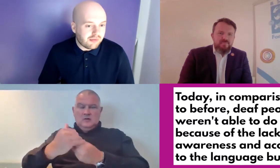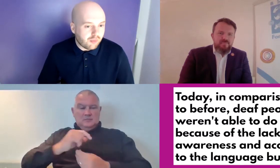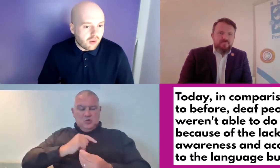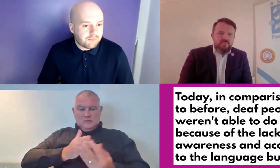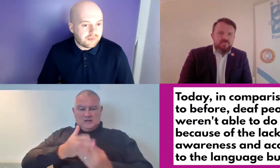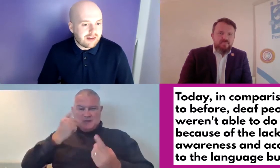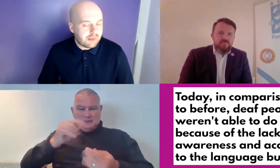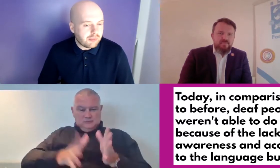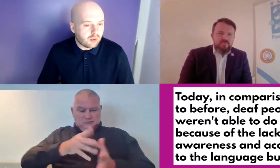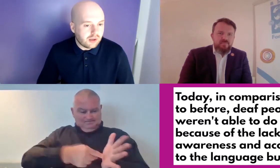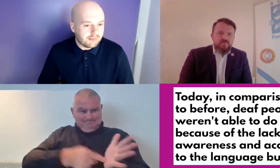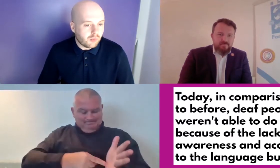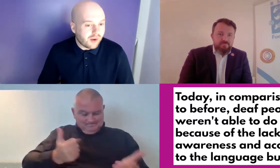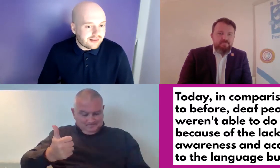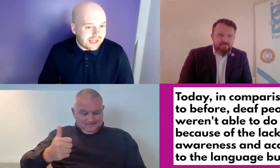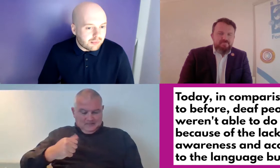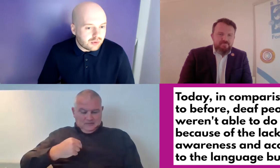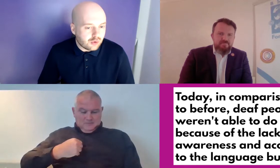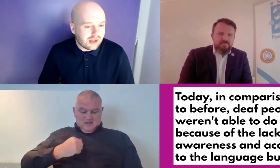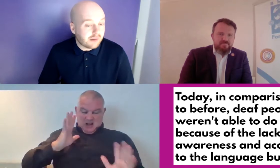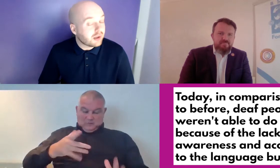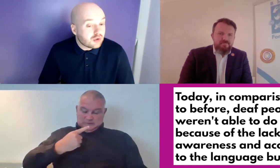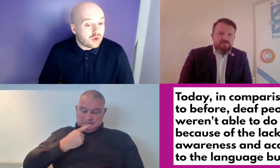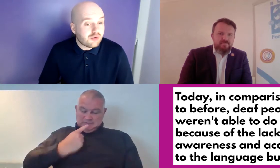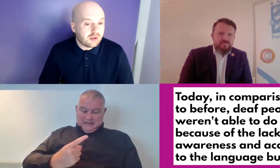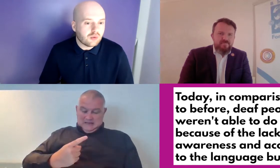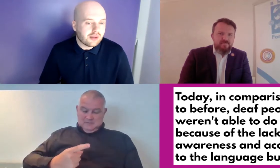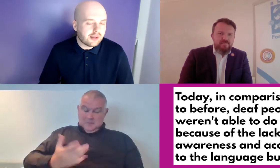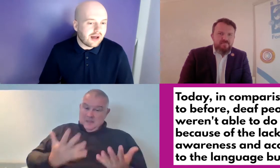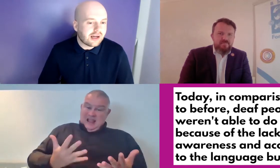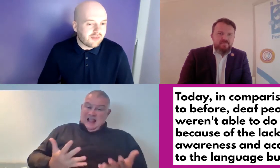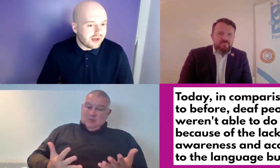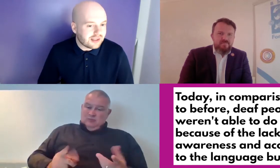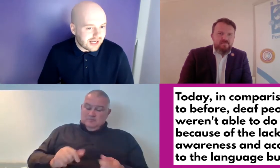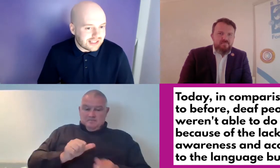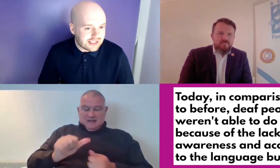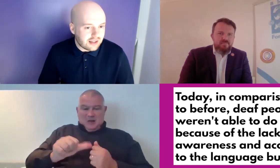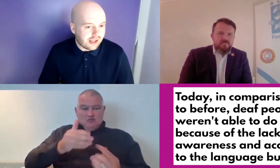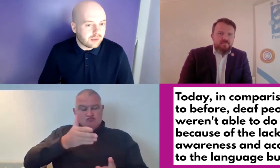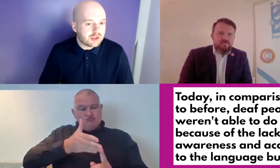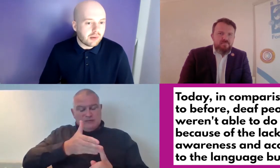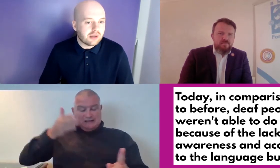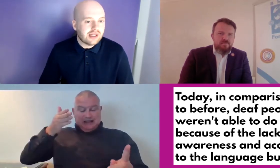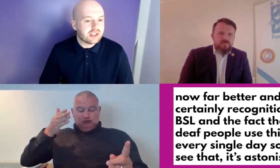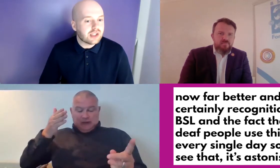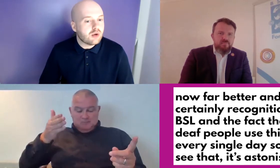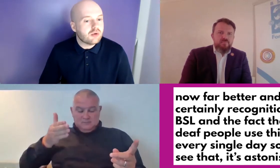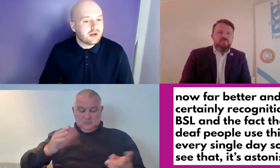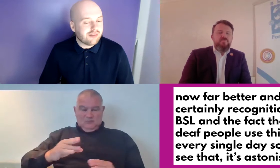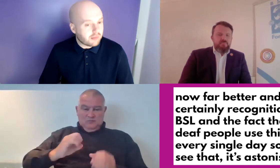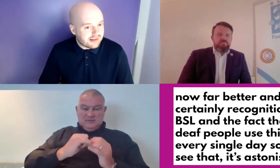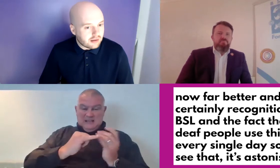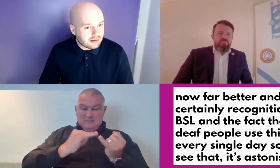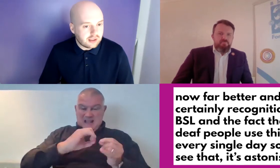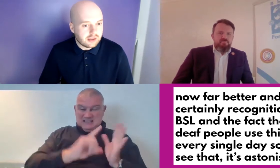to before, deaf people weren't able to do that because of, you know, the lack of awareness and access to the language. But it's now